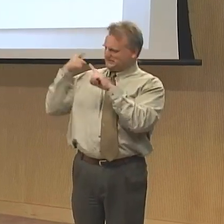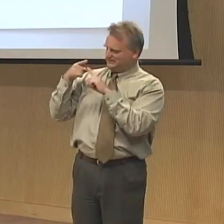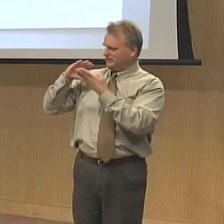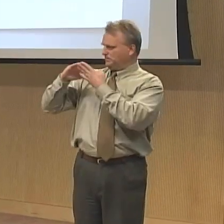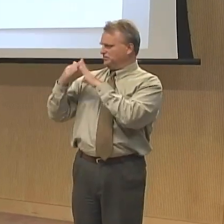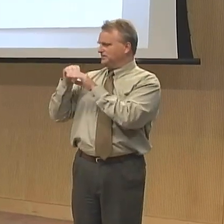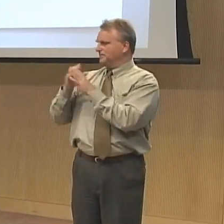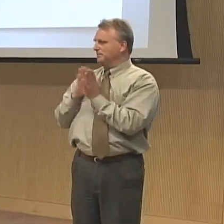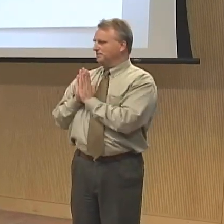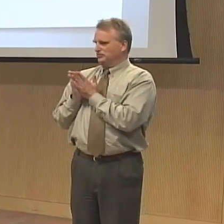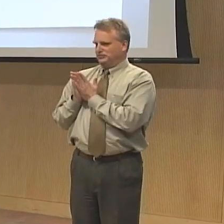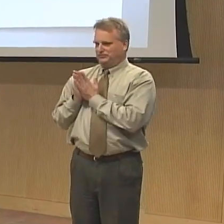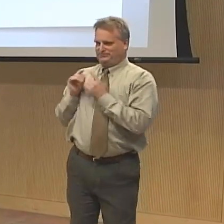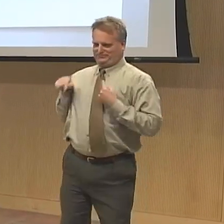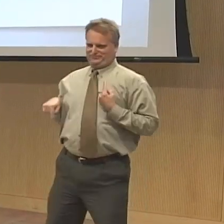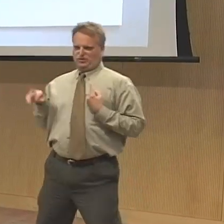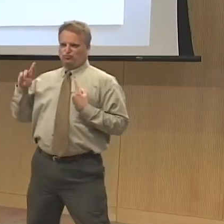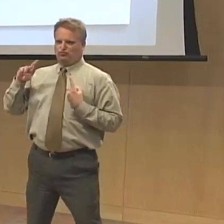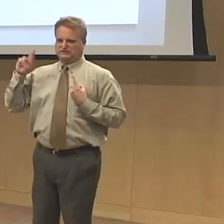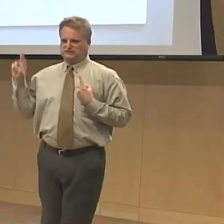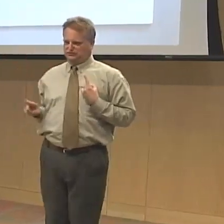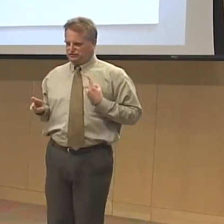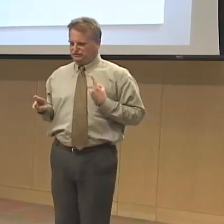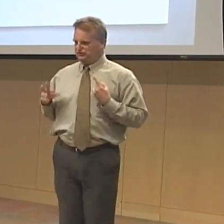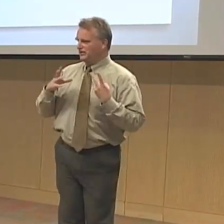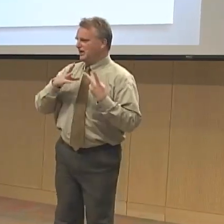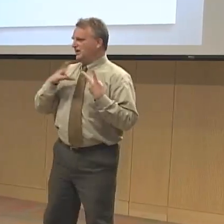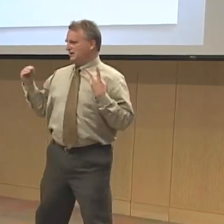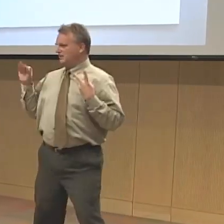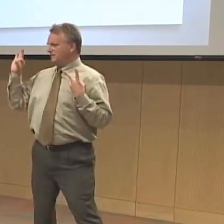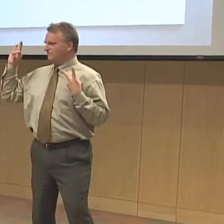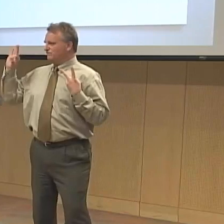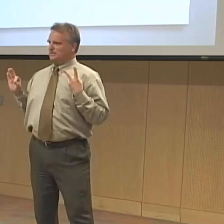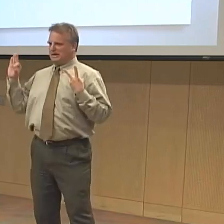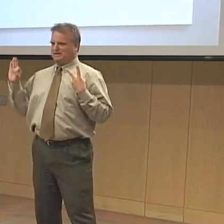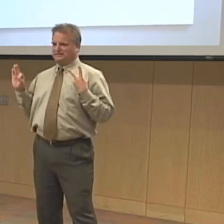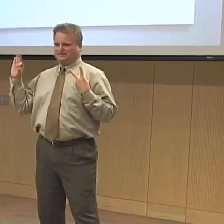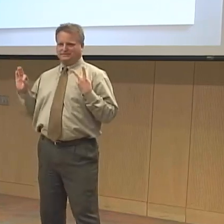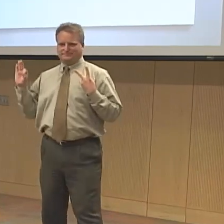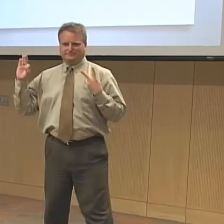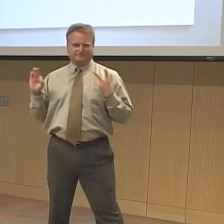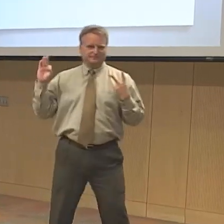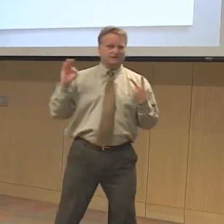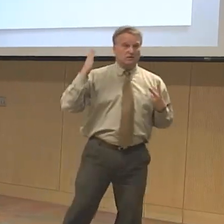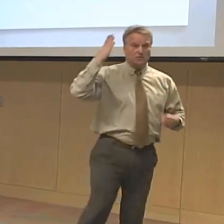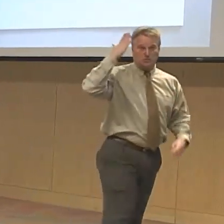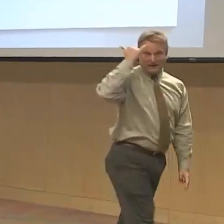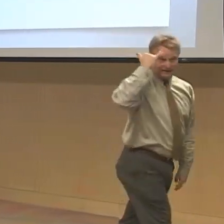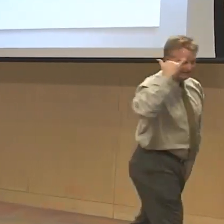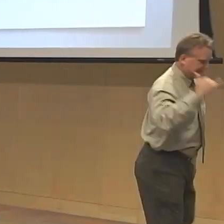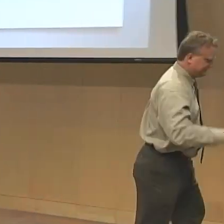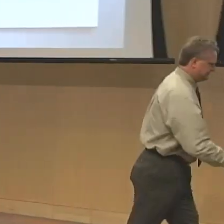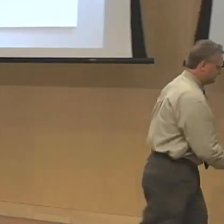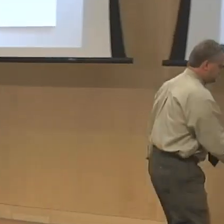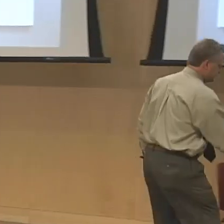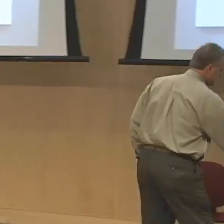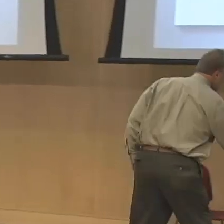book. One is being the Rochester community. The other is Fremont, California deaf community. Let me explain why I identified these two